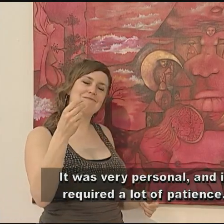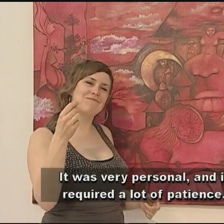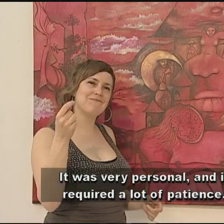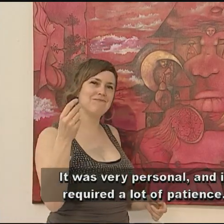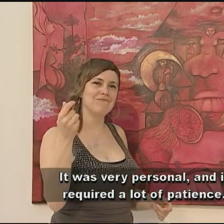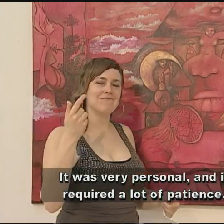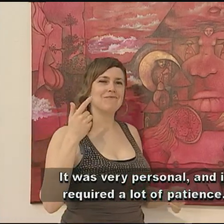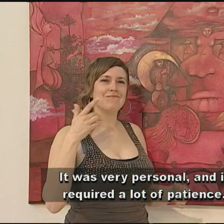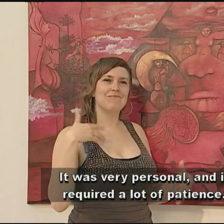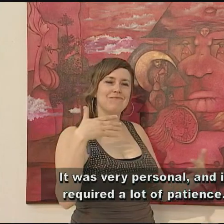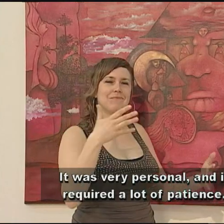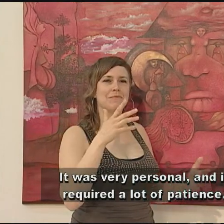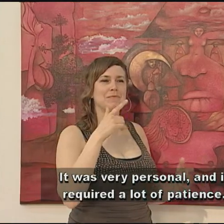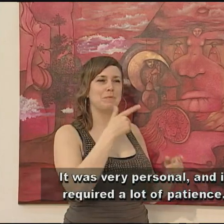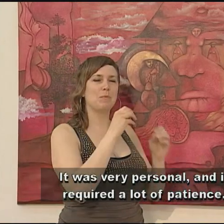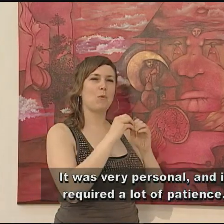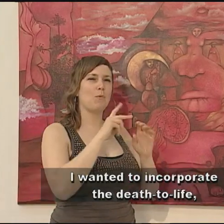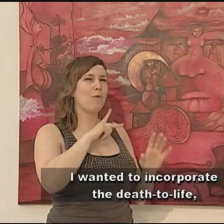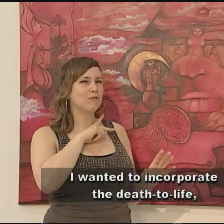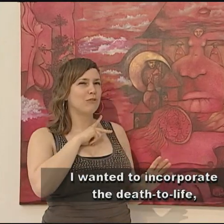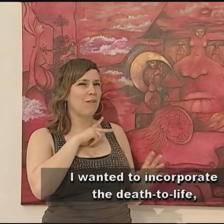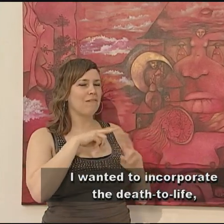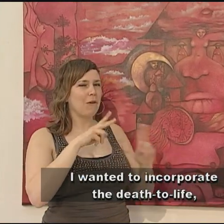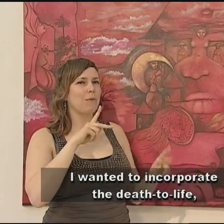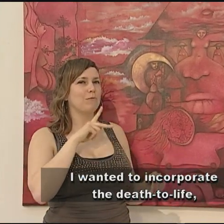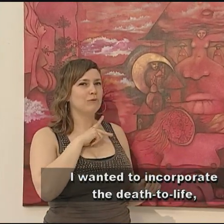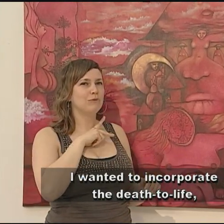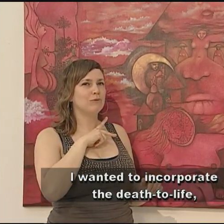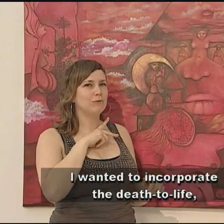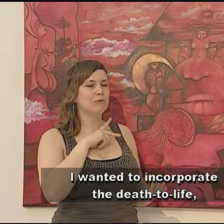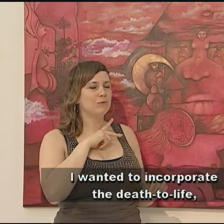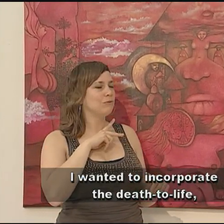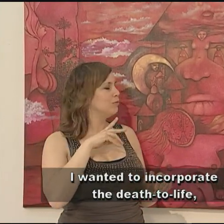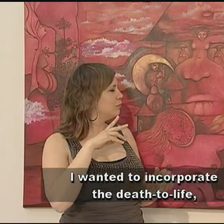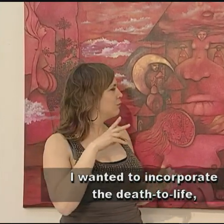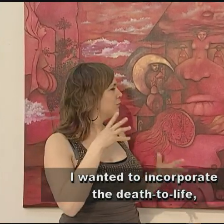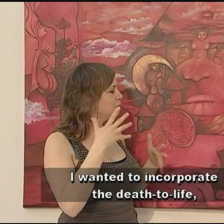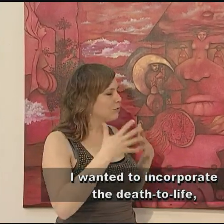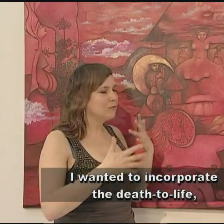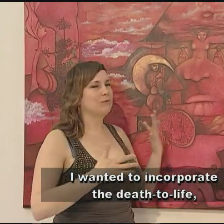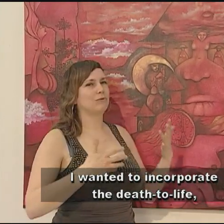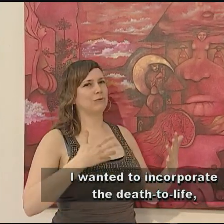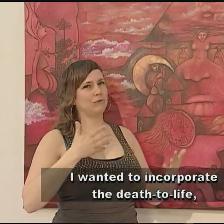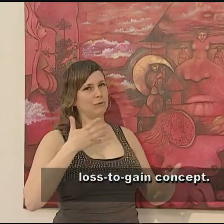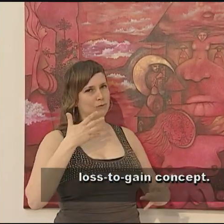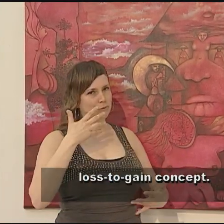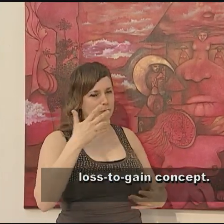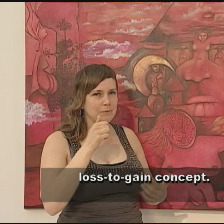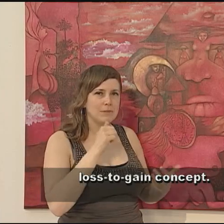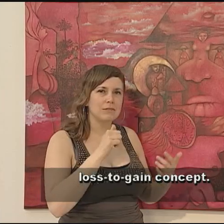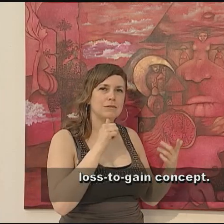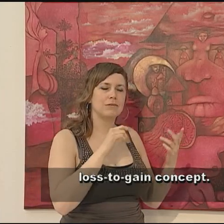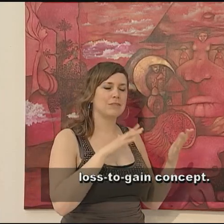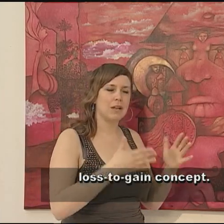personal, and it required a lot of patience. I wanted to incorporate the death to life, loss to